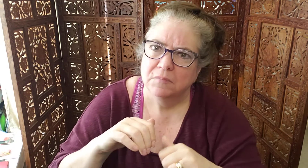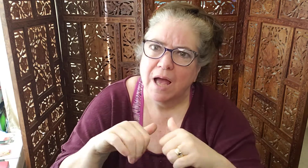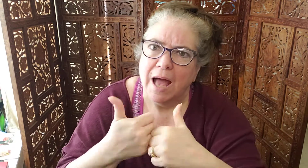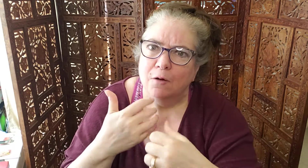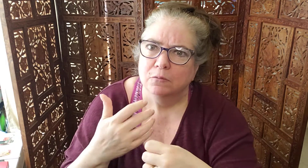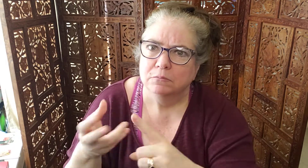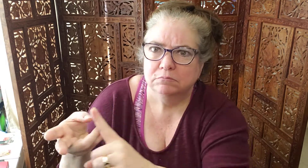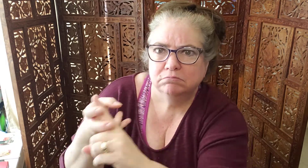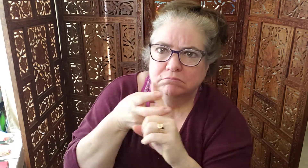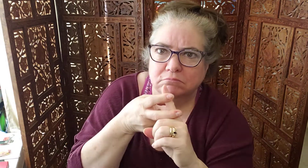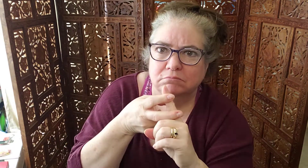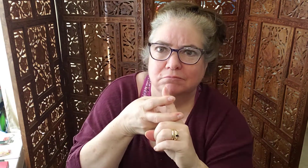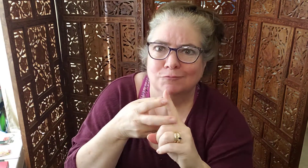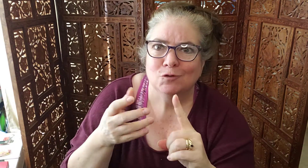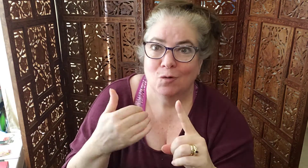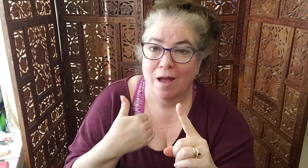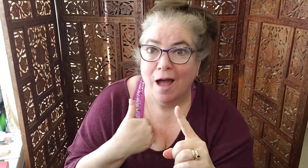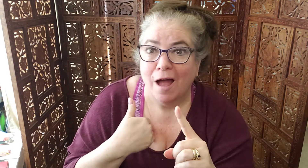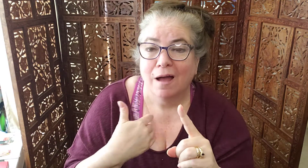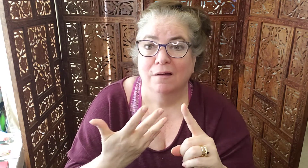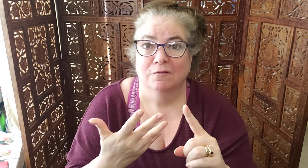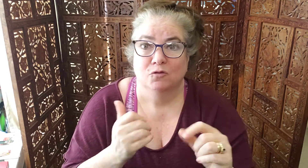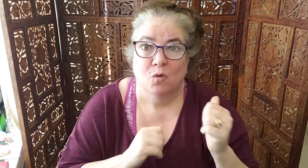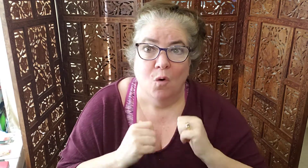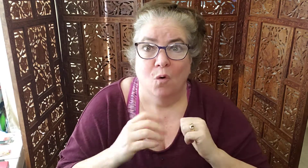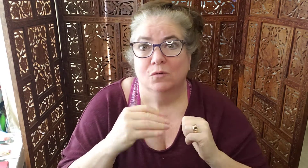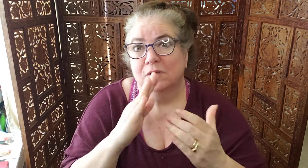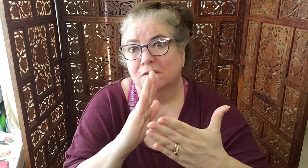songs that caricature stereotypes.